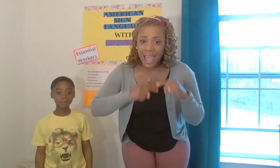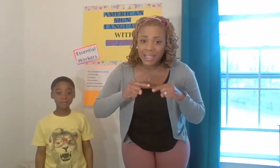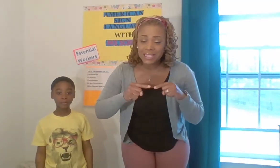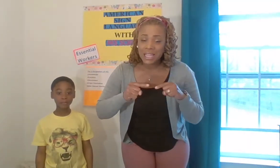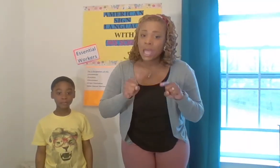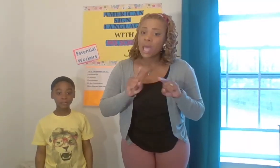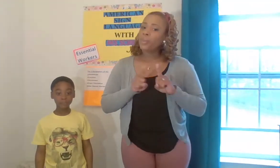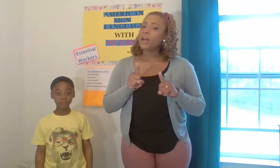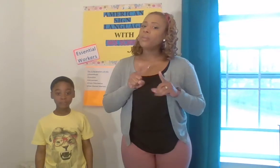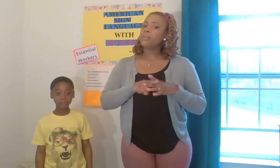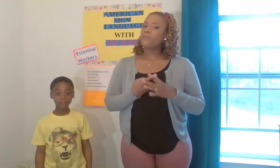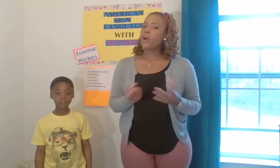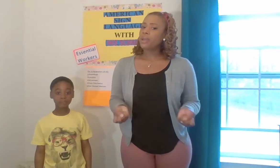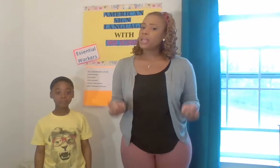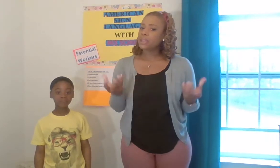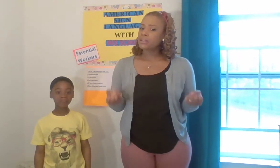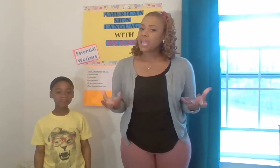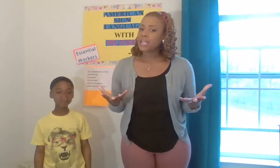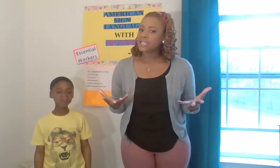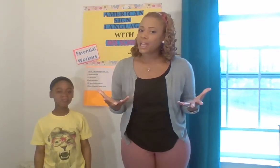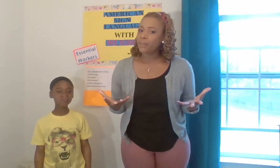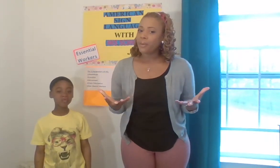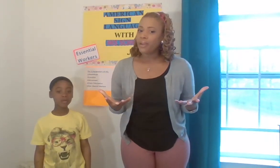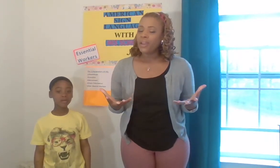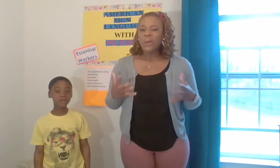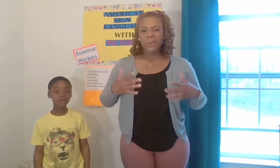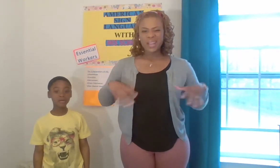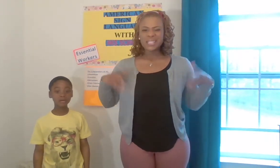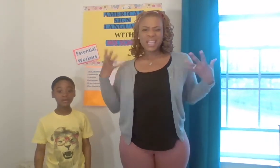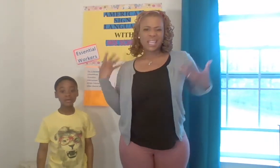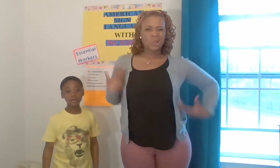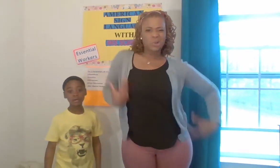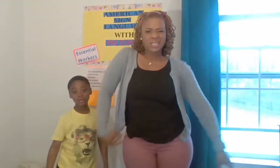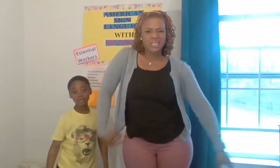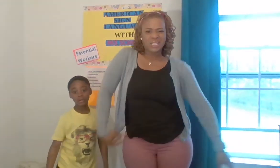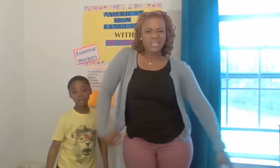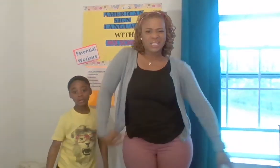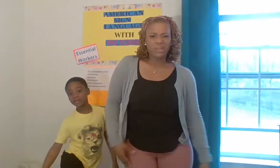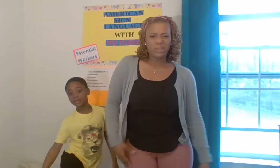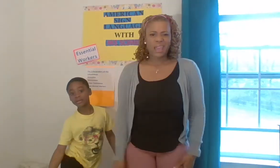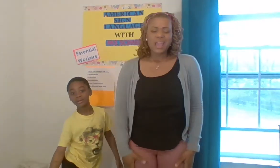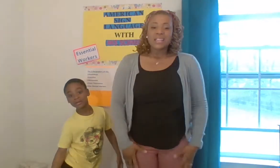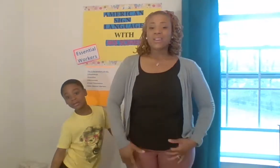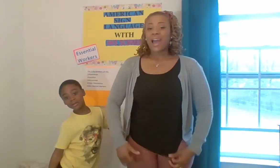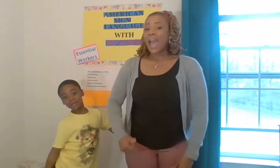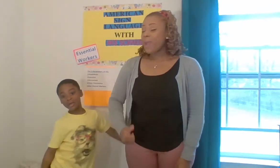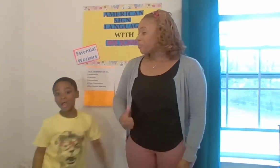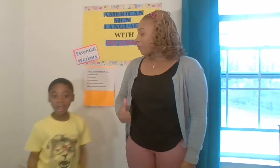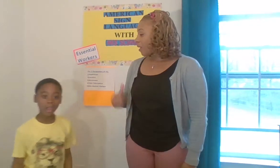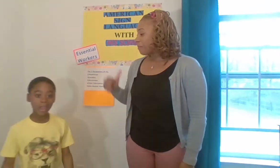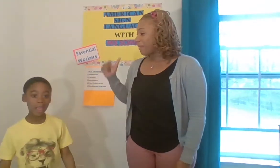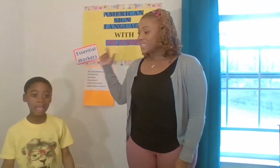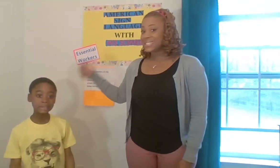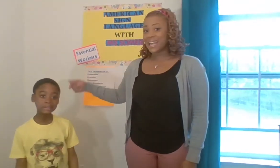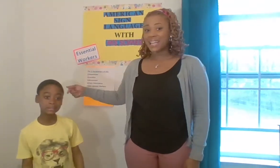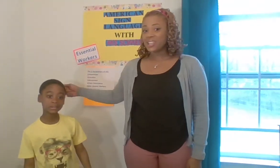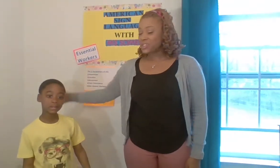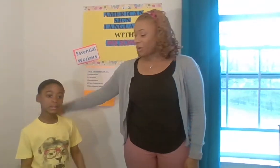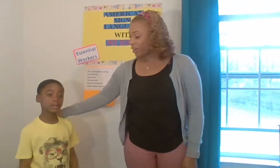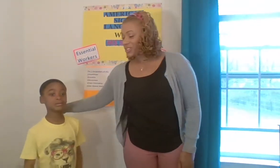signs. But before we get those hands up, we need to get loosened out, okay? So I brought my son, Jordan. Jordan,